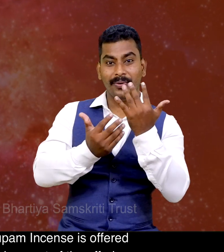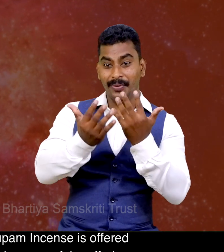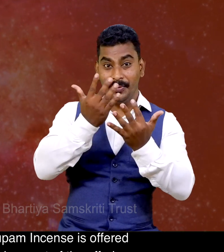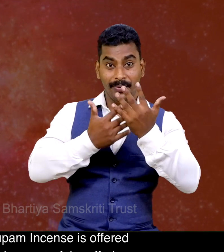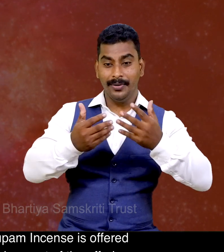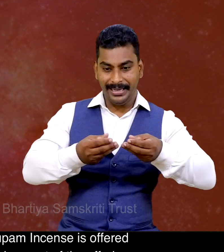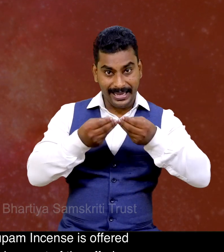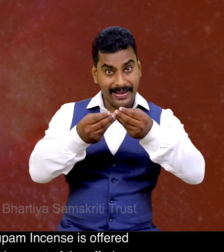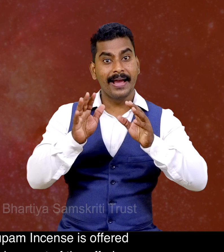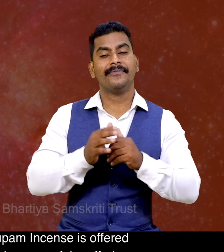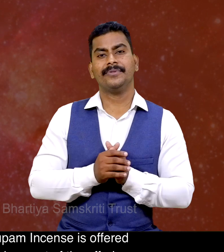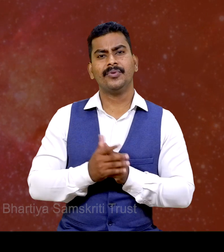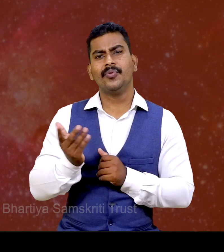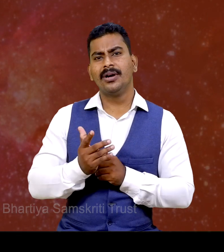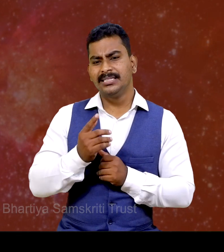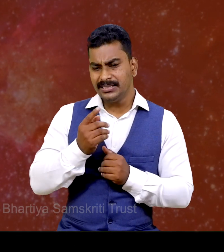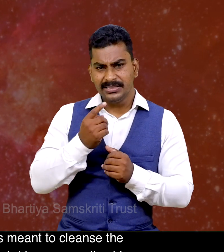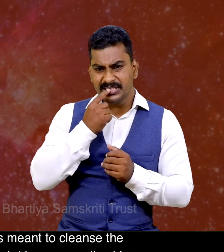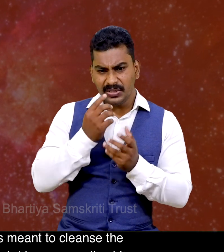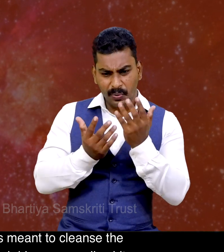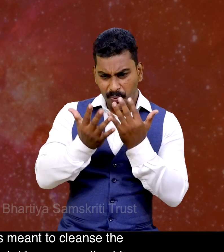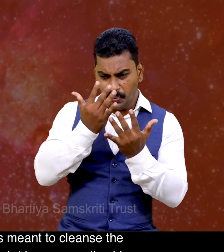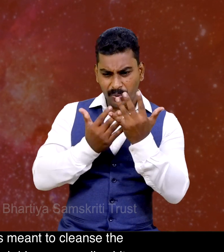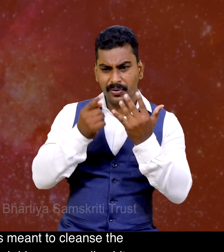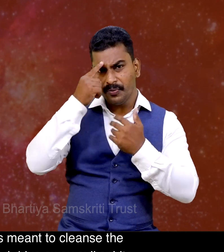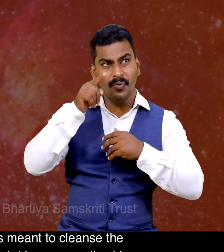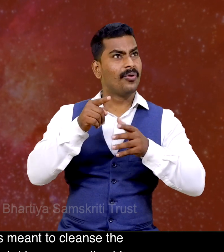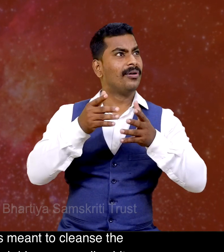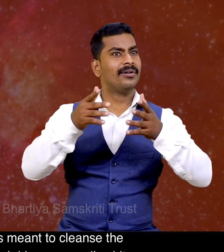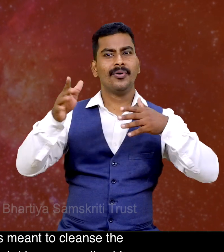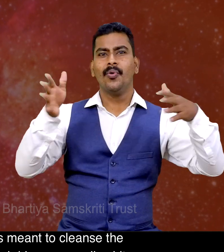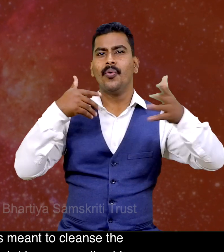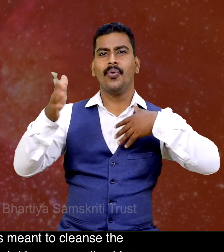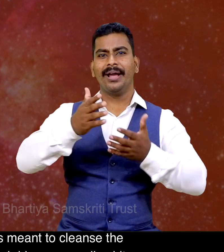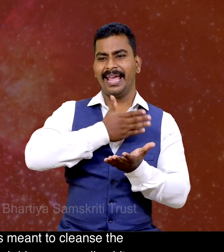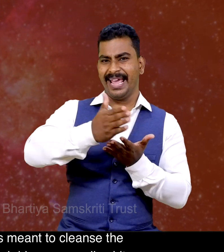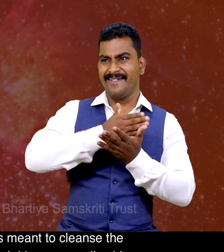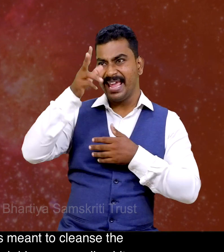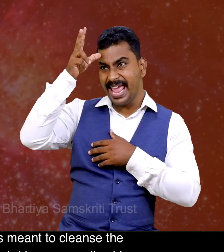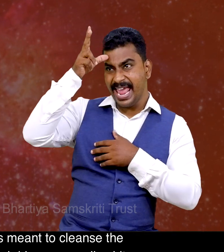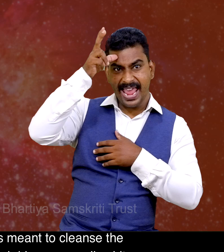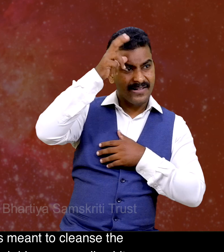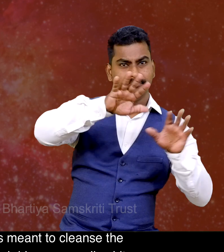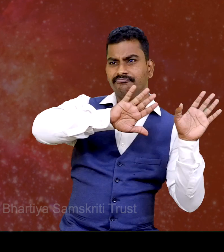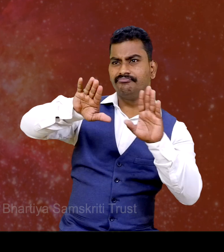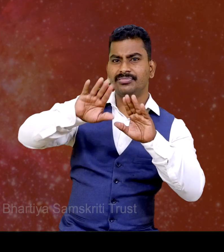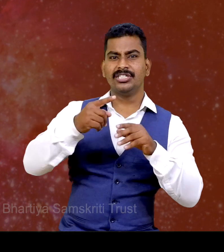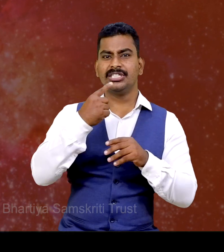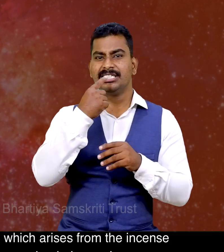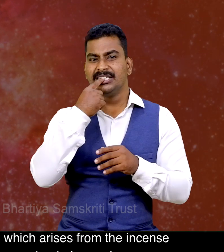as part of the offerings. It is meant to cleanse the air and drive away evil spirits. The